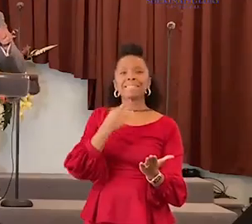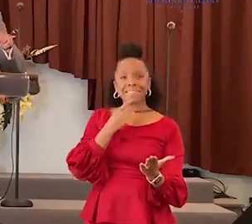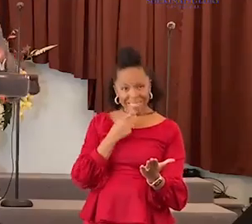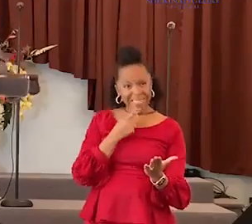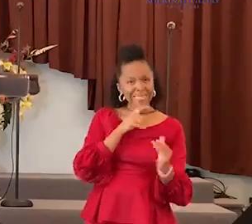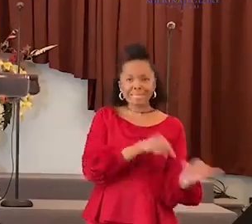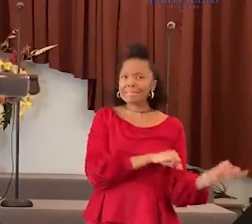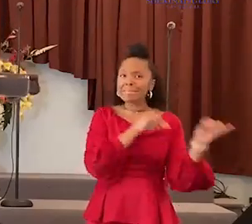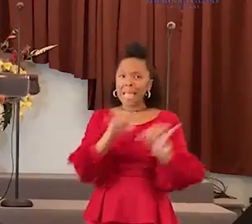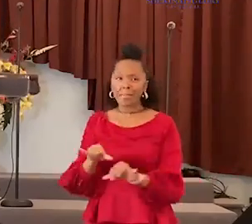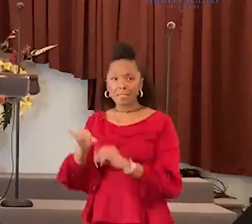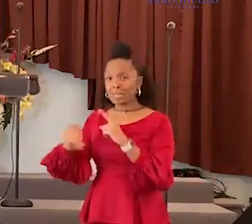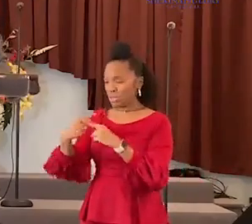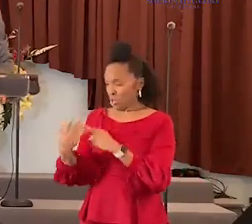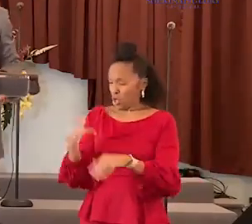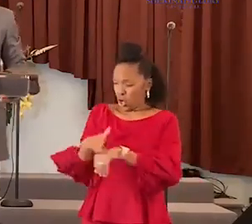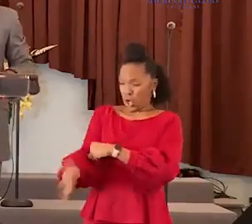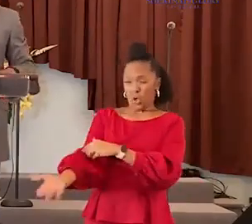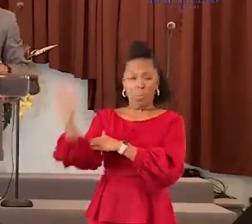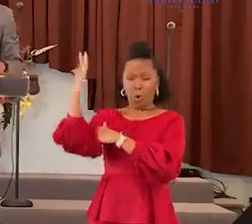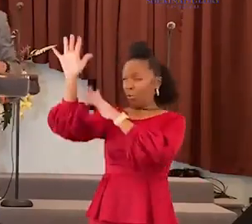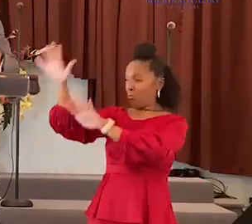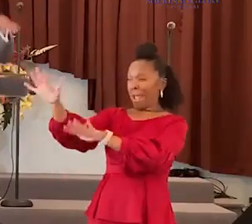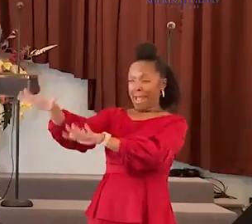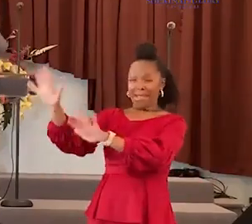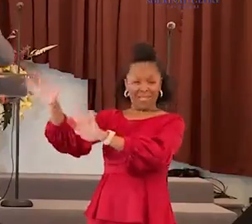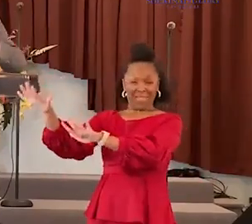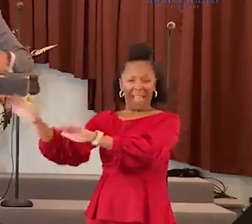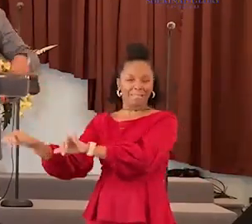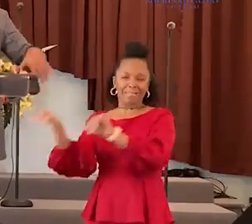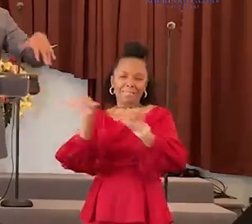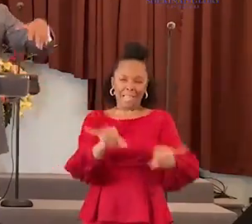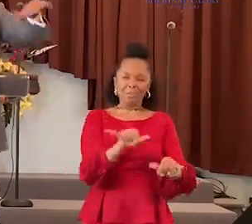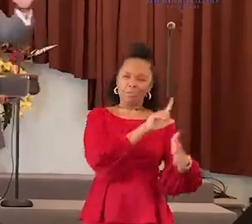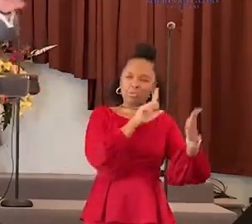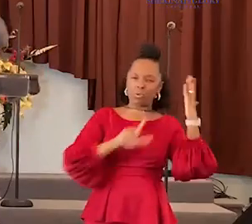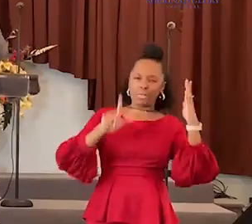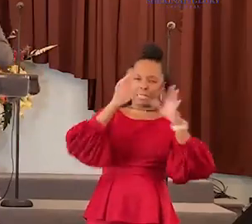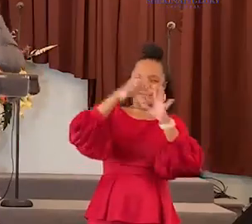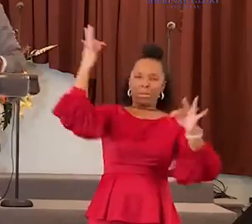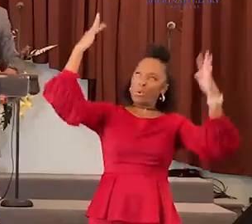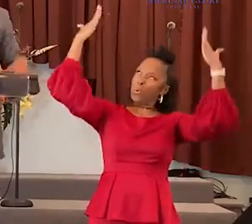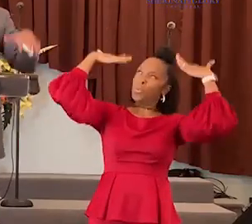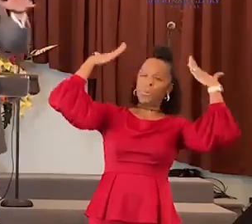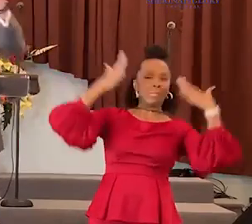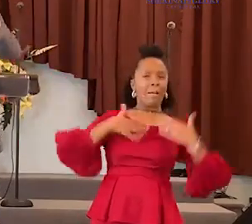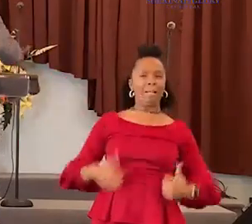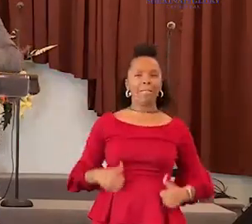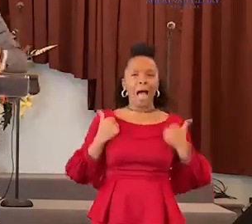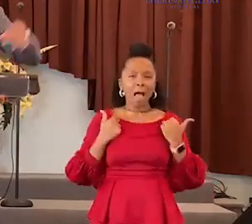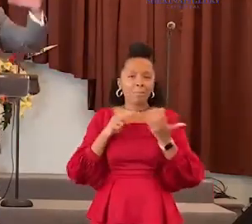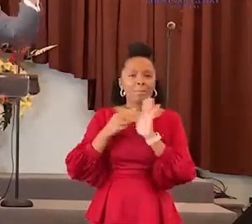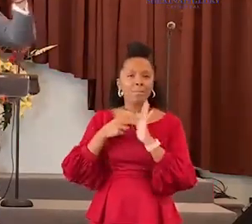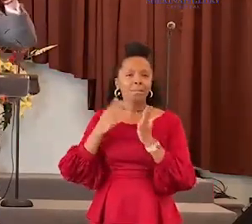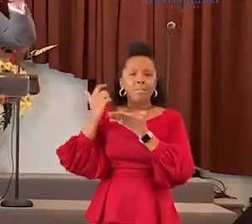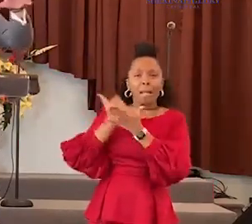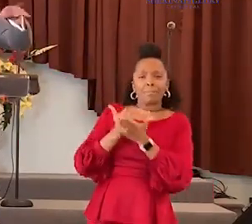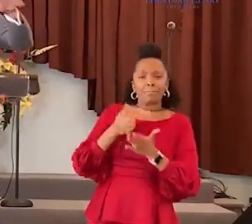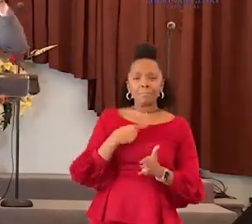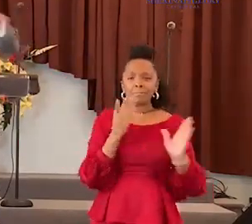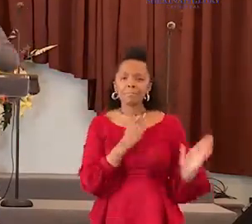rest upon my heart. All he's doing is he's just hovering over me. He's just getting me ready. Because any day now he's going to say,